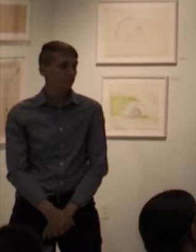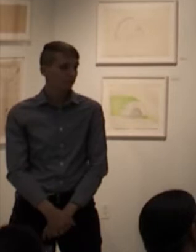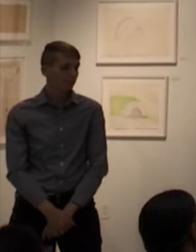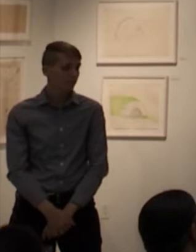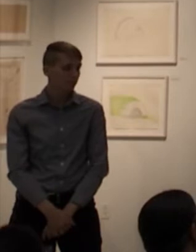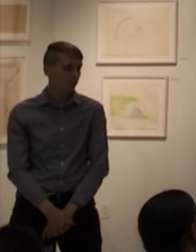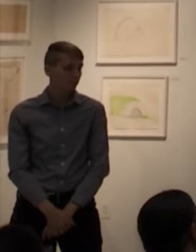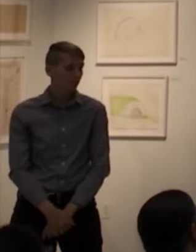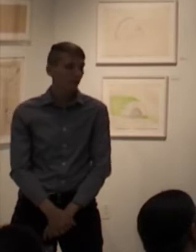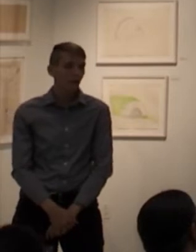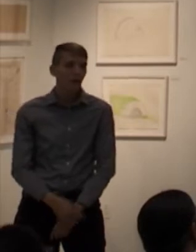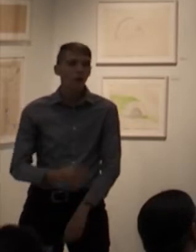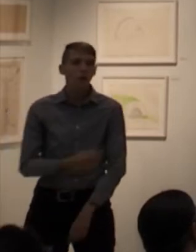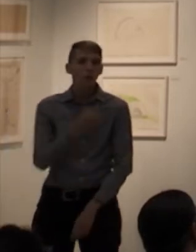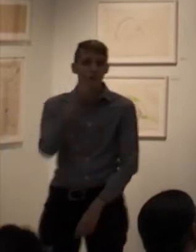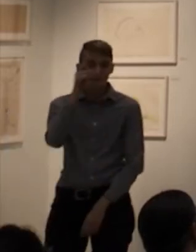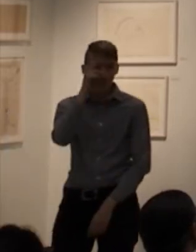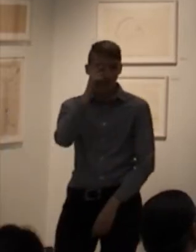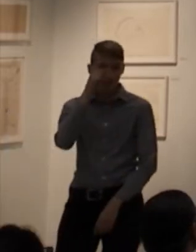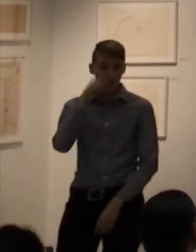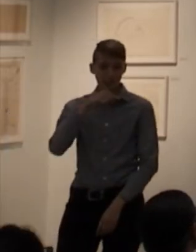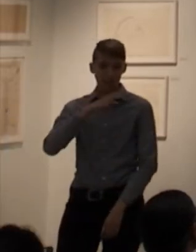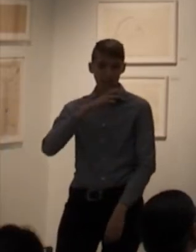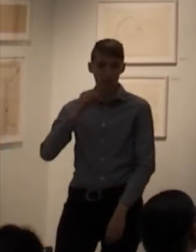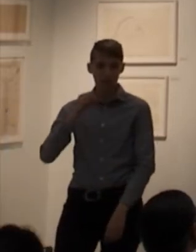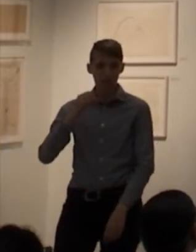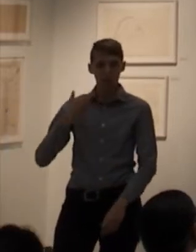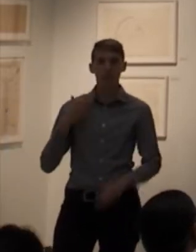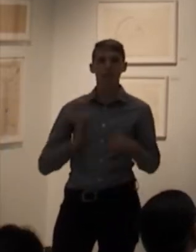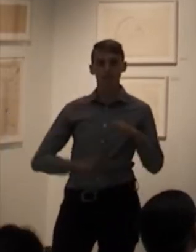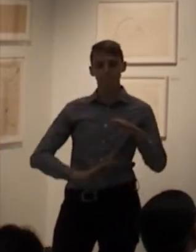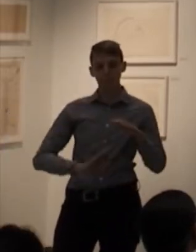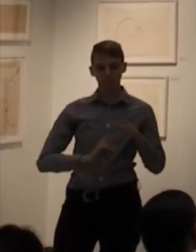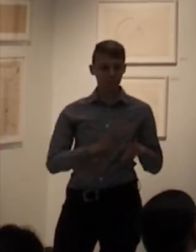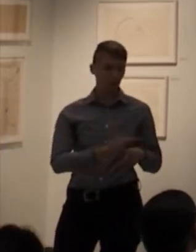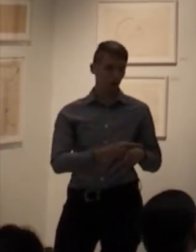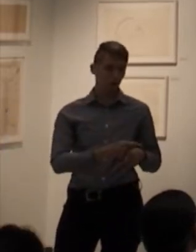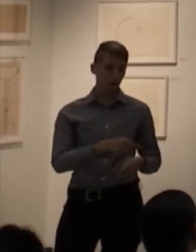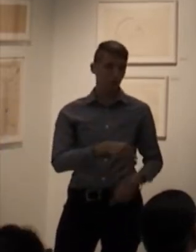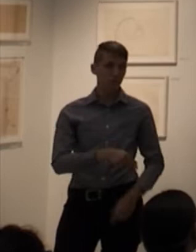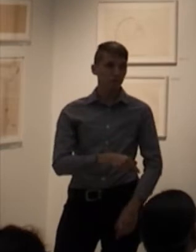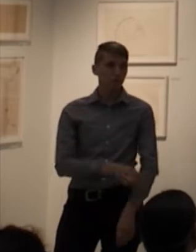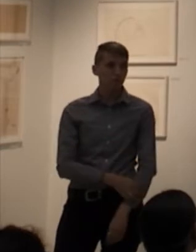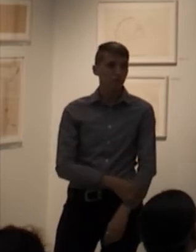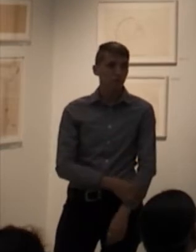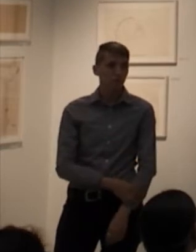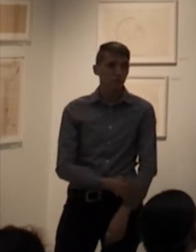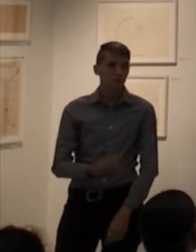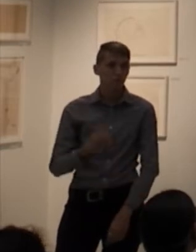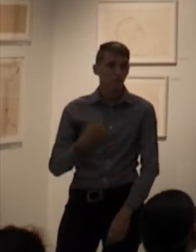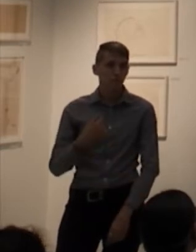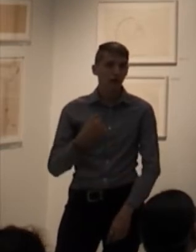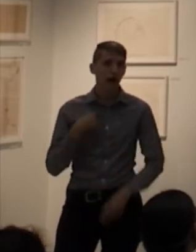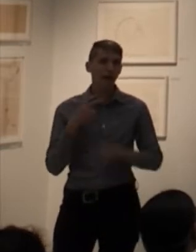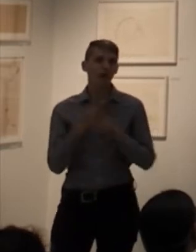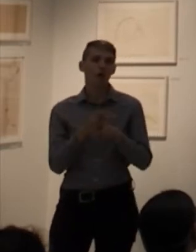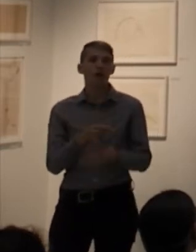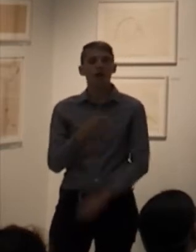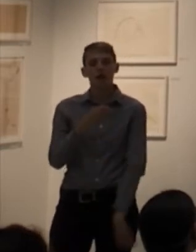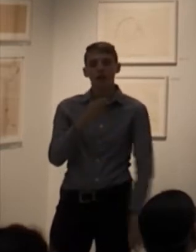One of the philosophies of the company is taking basic products and what I call knocking them